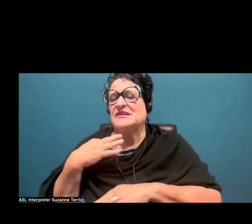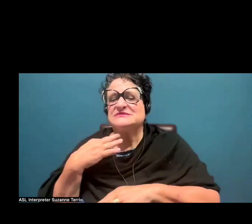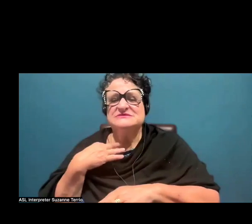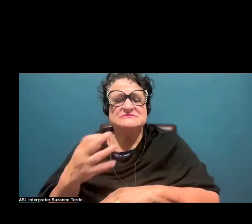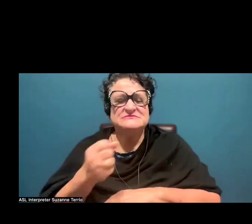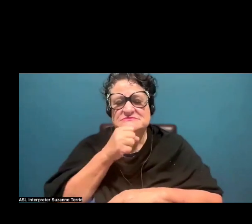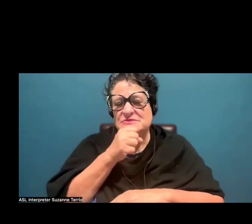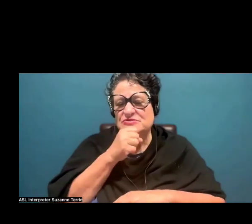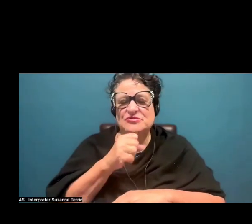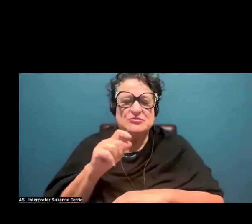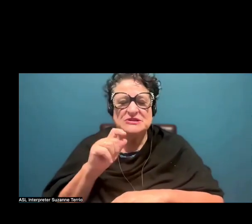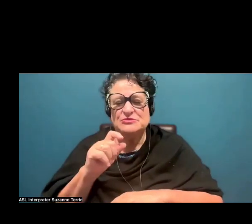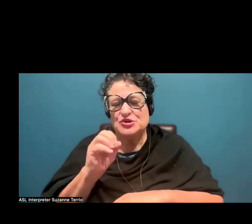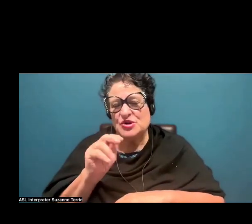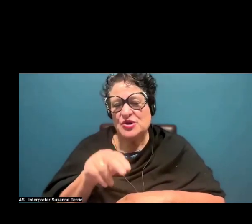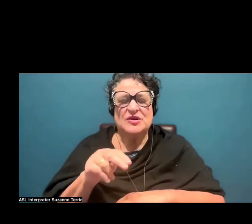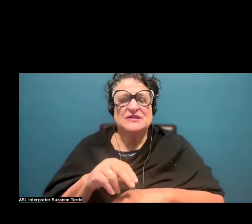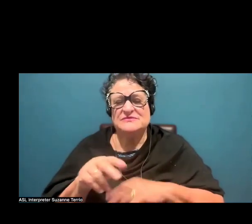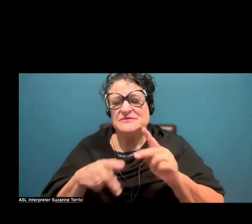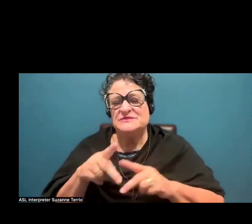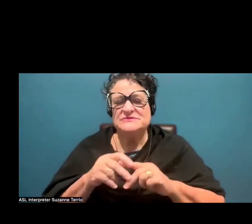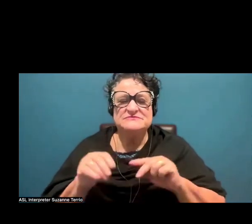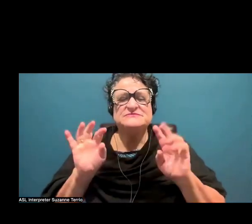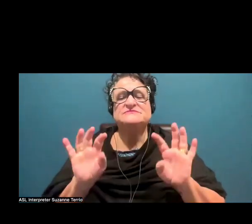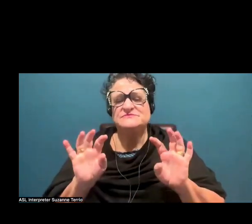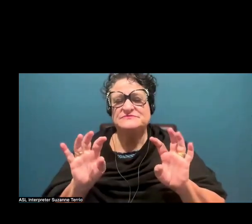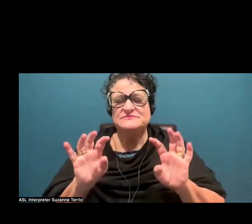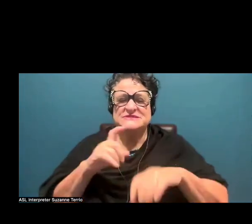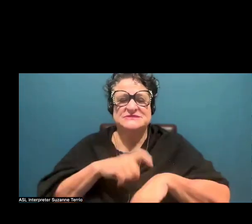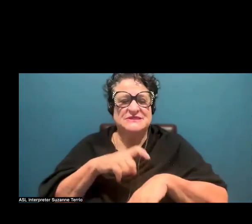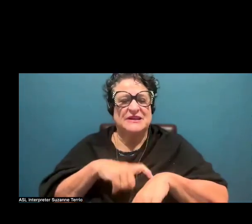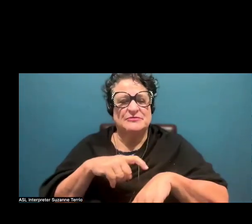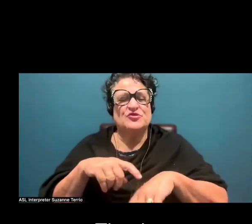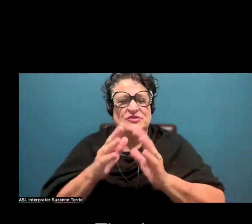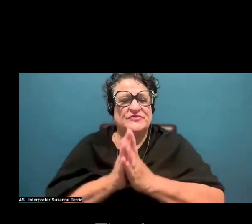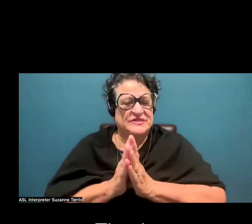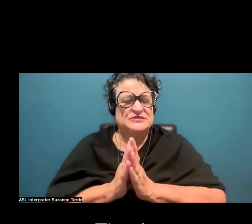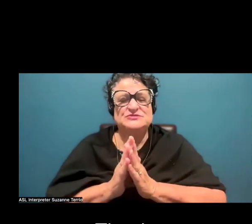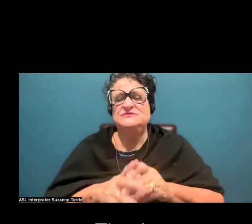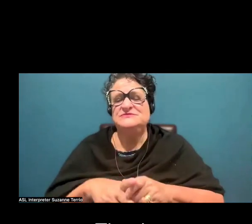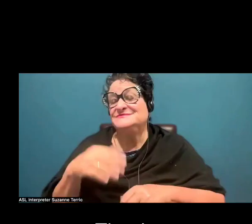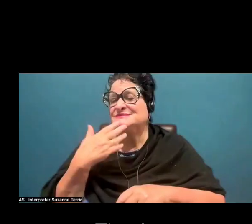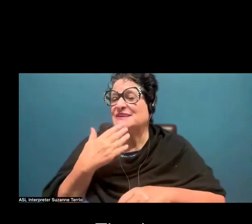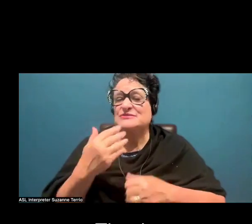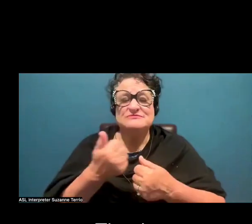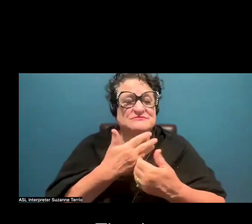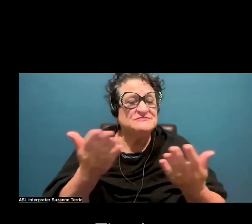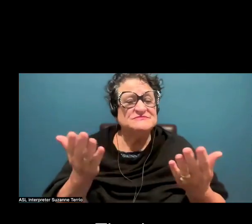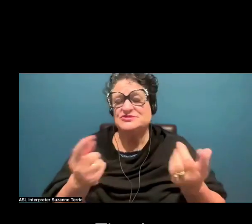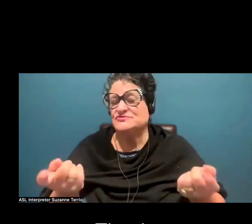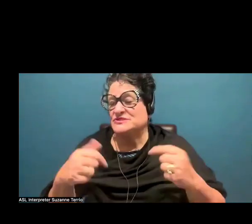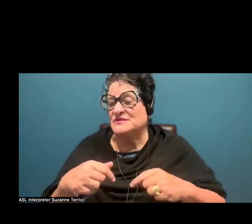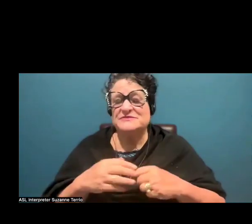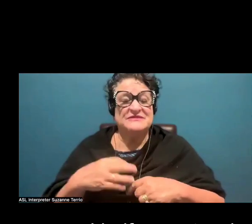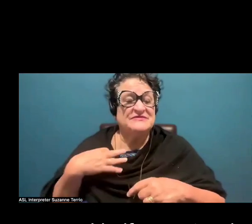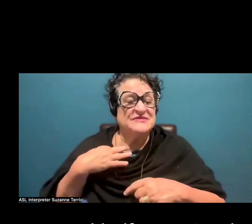microphone and switches it on. Everyone sits up straighter. It's time. Thank you so much, everybody, for coming, the volunteer